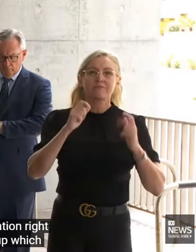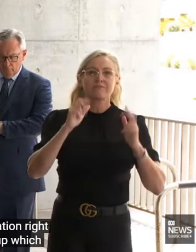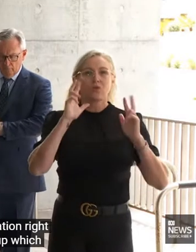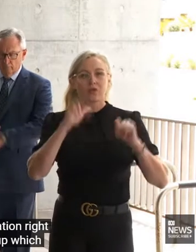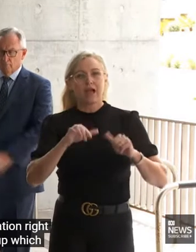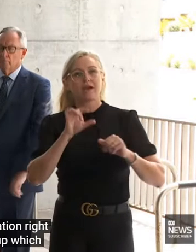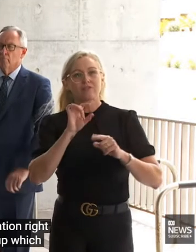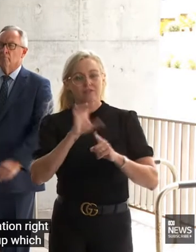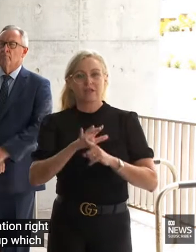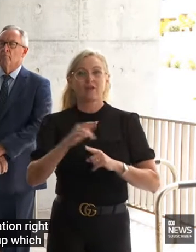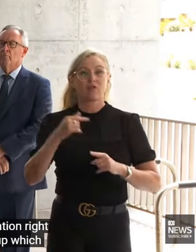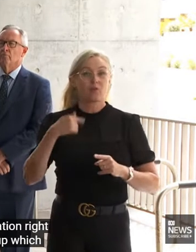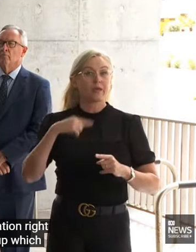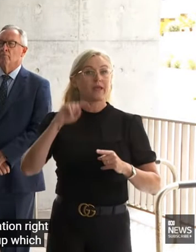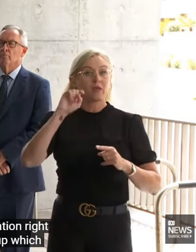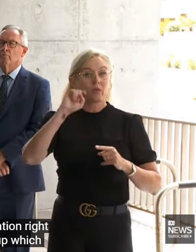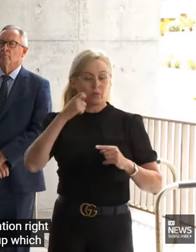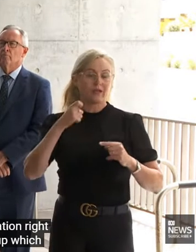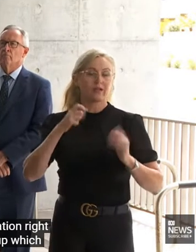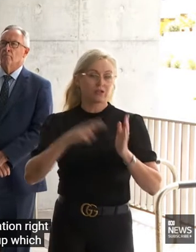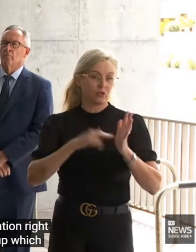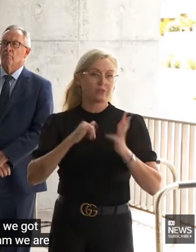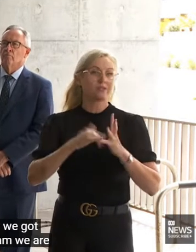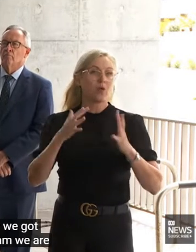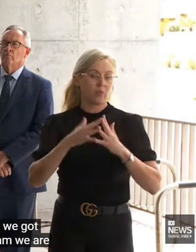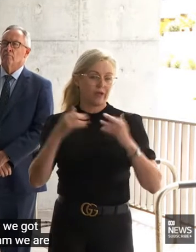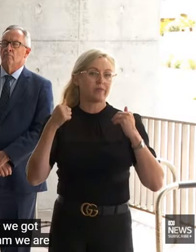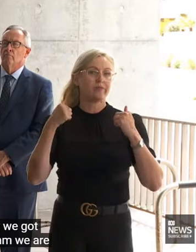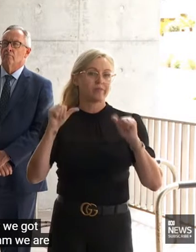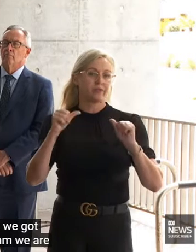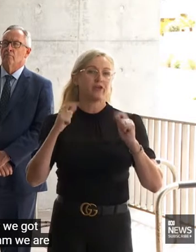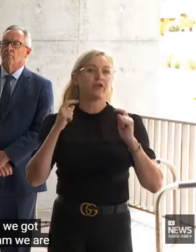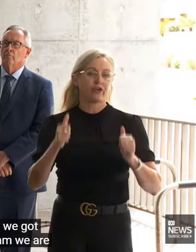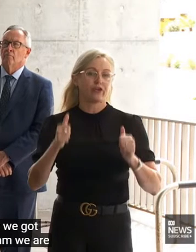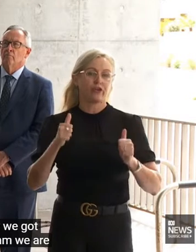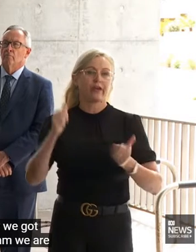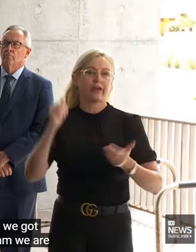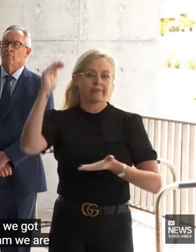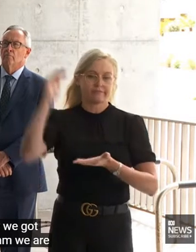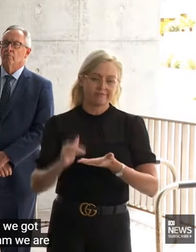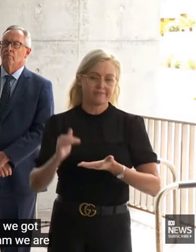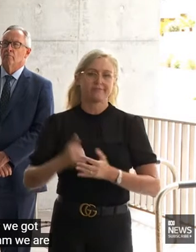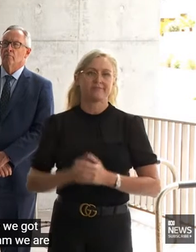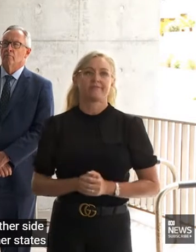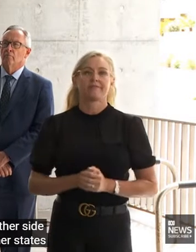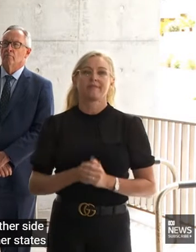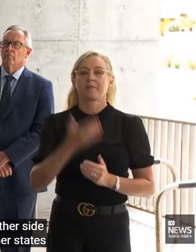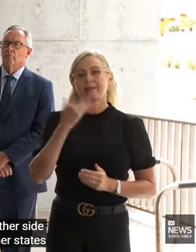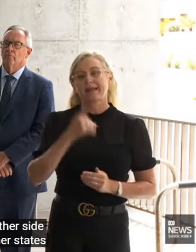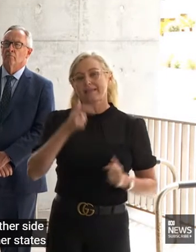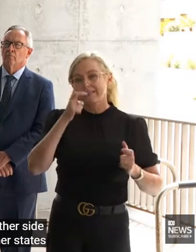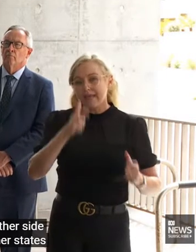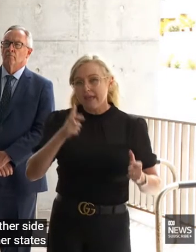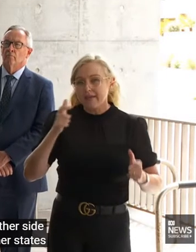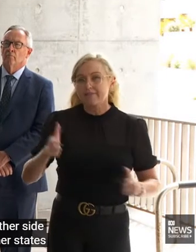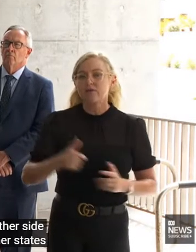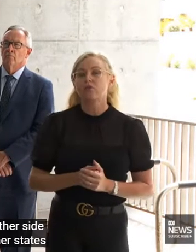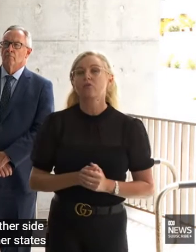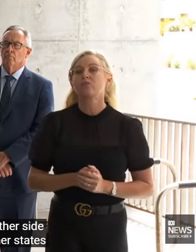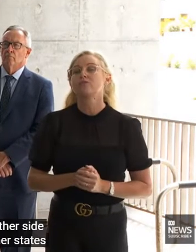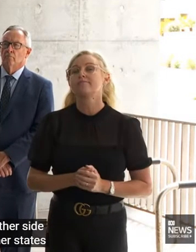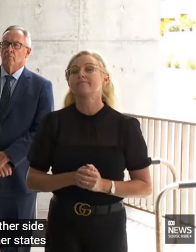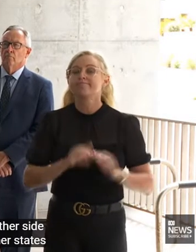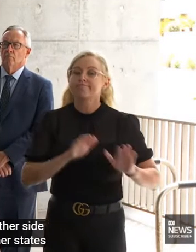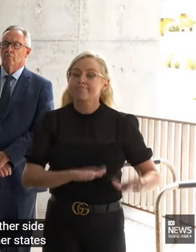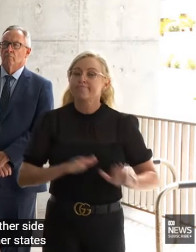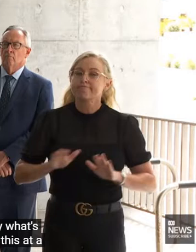before the other states, and that's obviously everyone's going to go through this at a different pace. But if we continue to show caution, if we continue to just